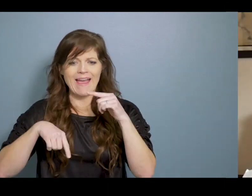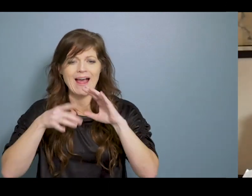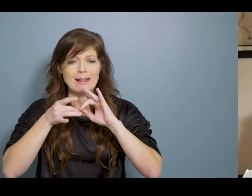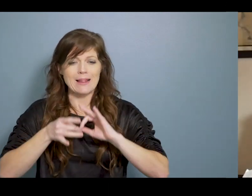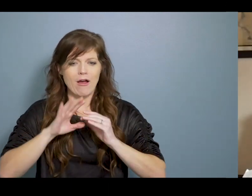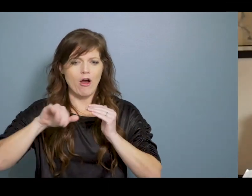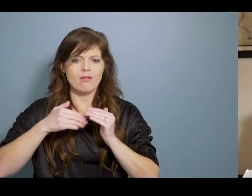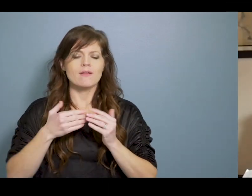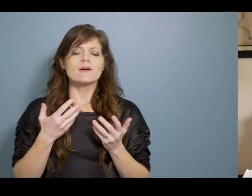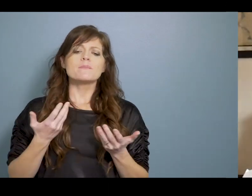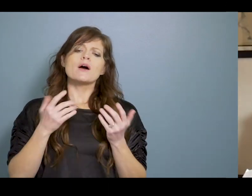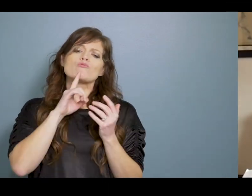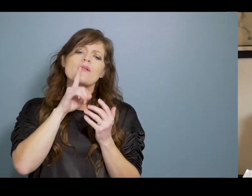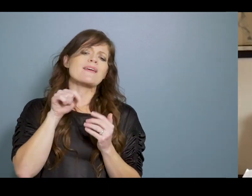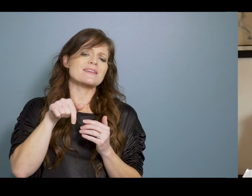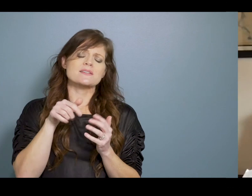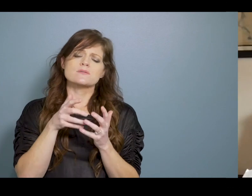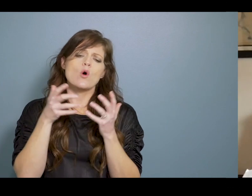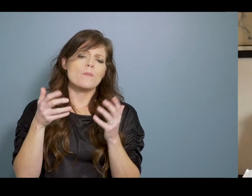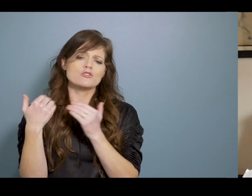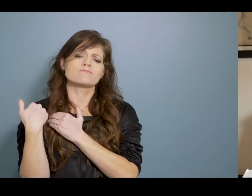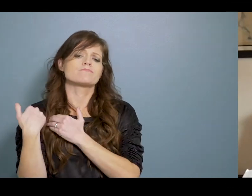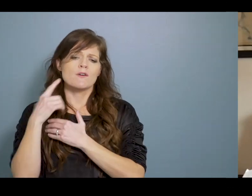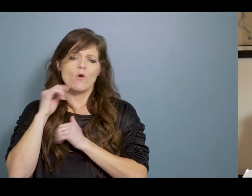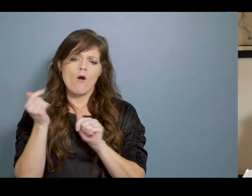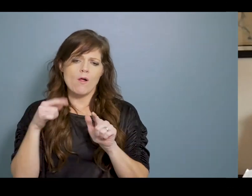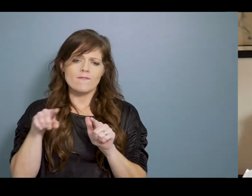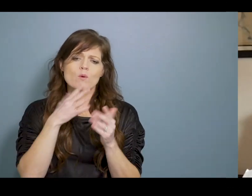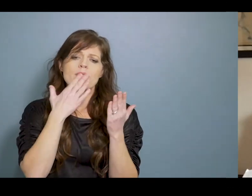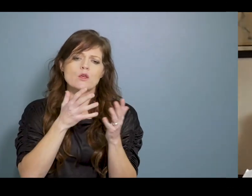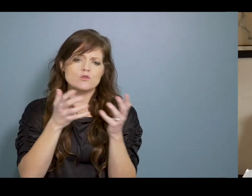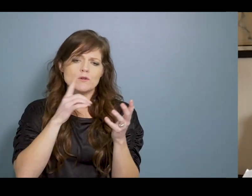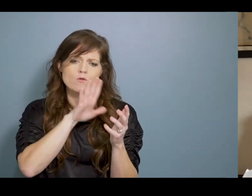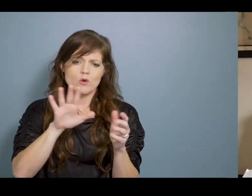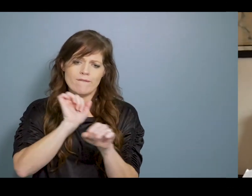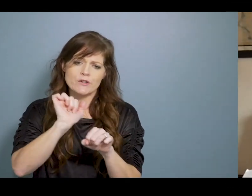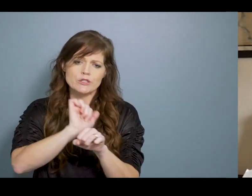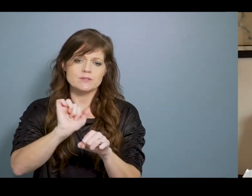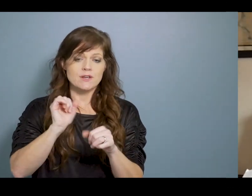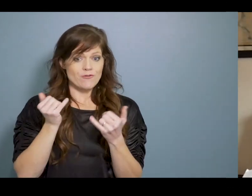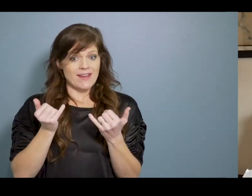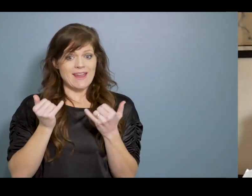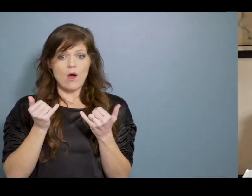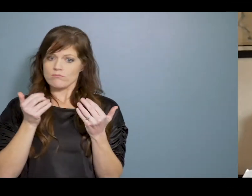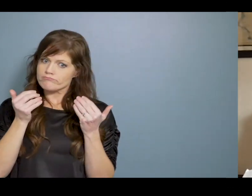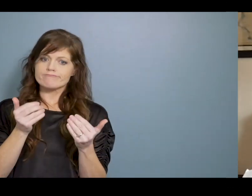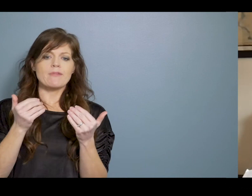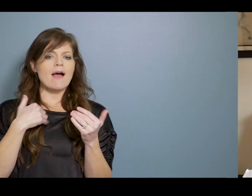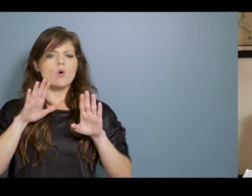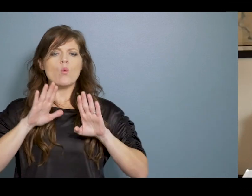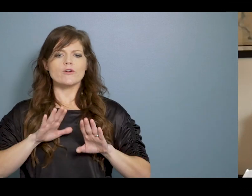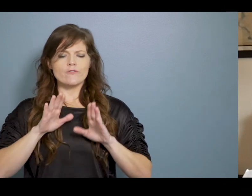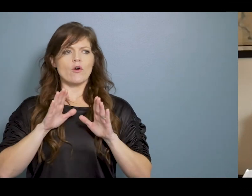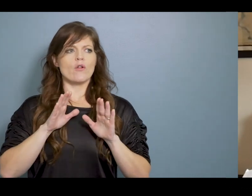It's been a tremendous undertaking and appreciate all the efforts. Let's go out. Let's have a great in-service. Let's get ready.